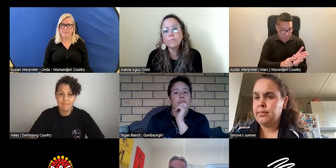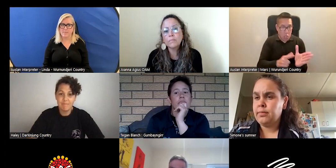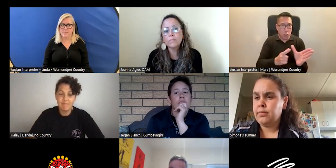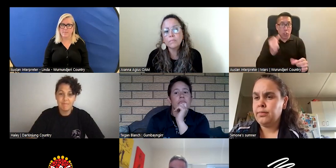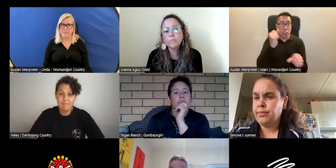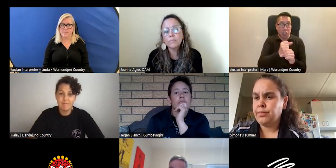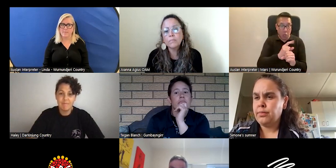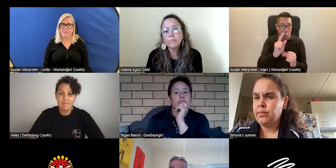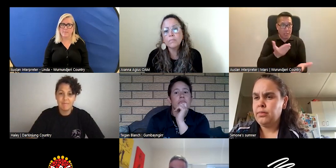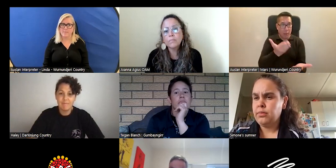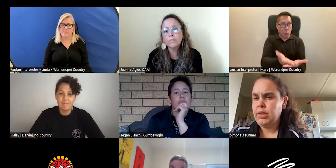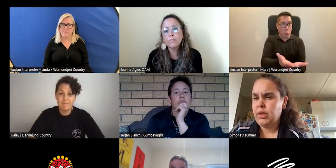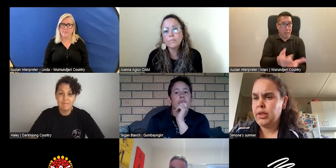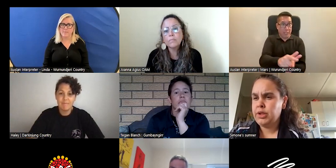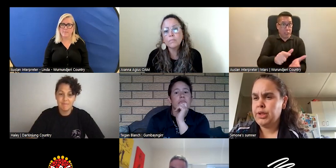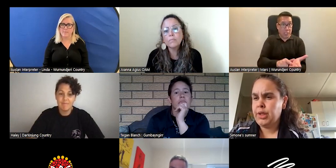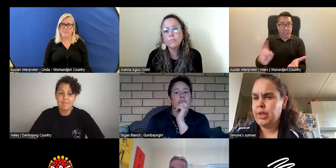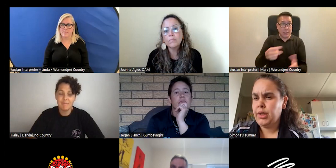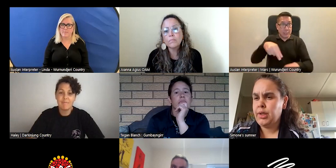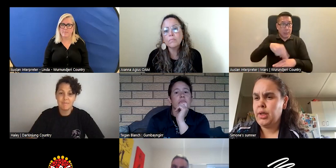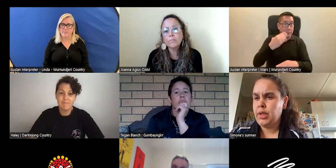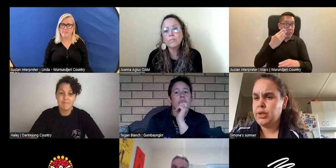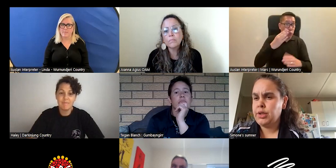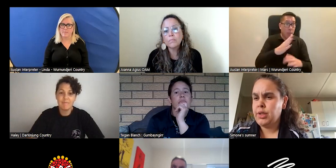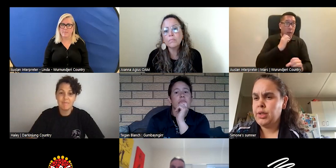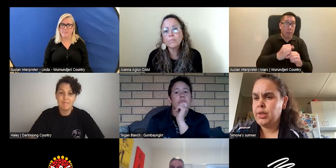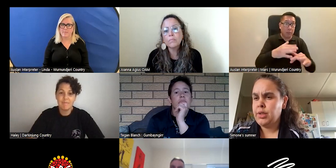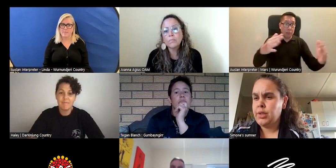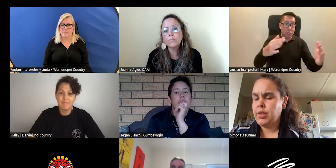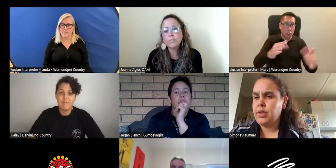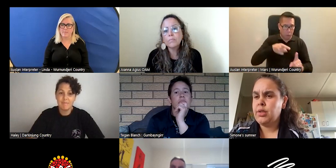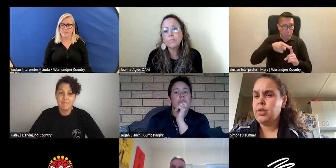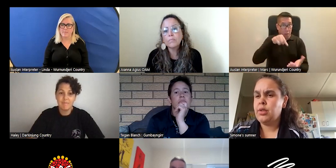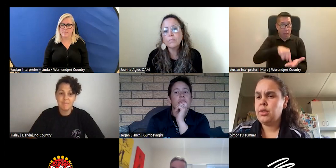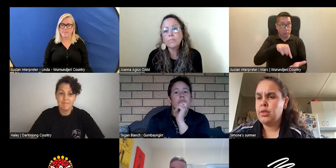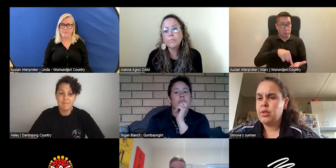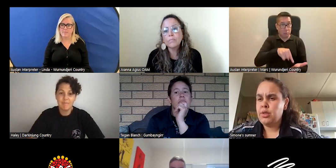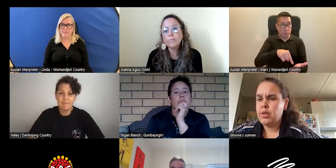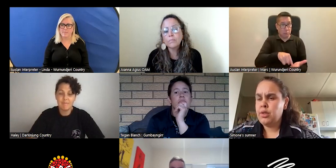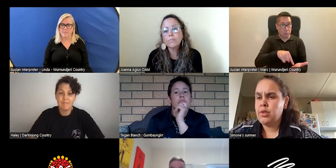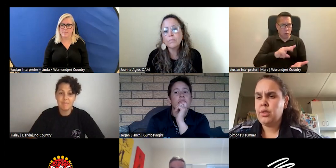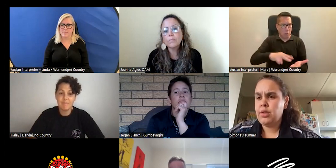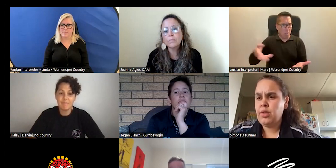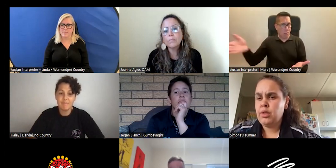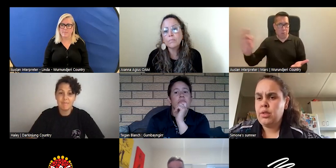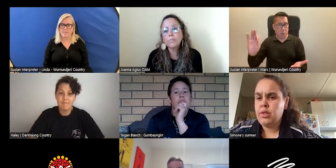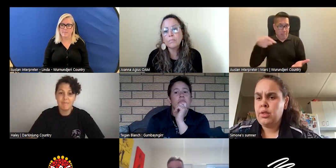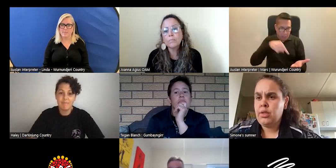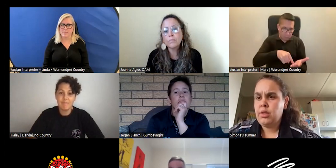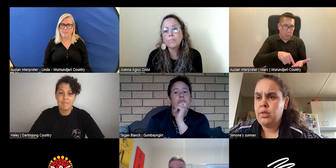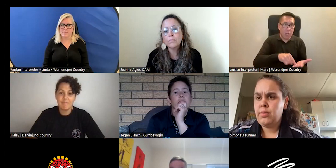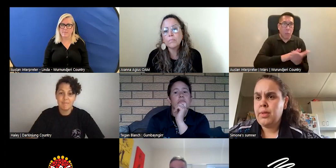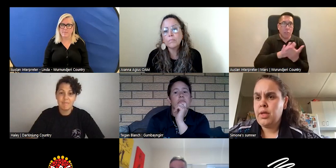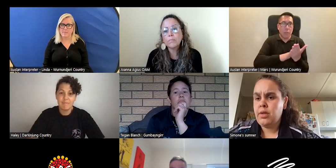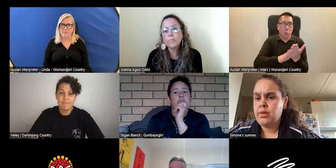intended legislation in his speech to Parliament, which sort of sets the remit or the boundaries